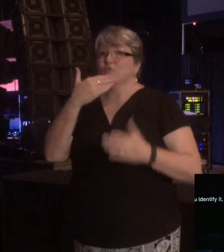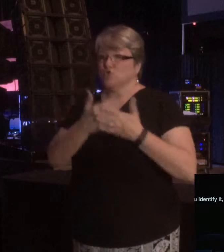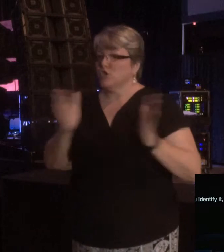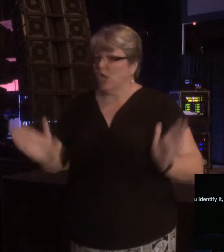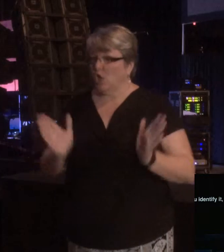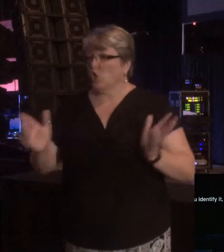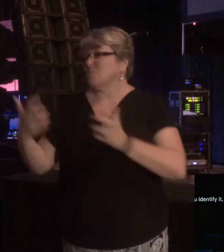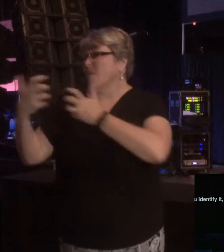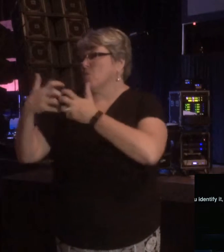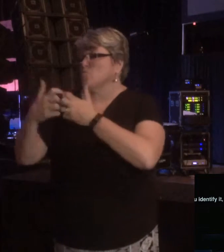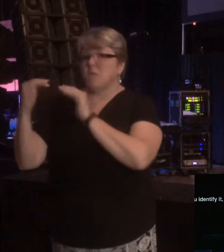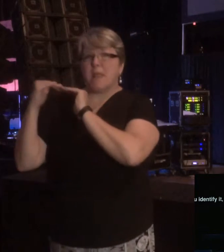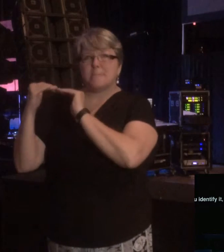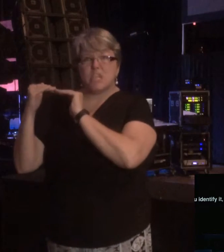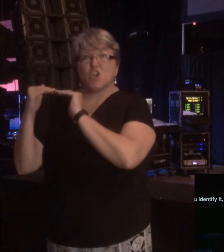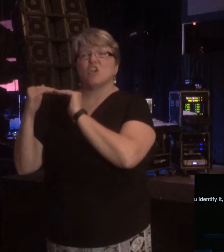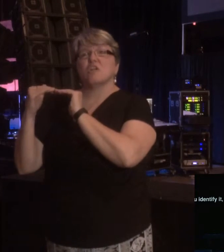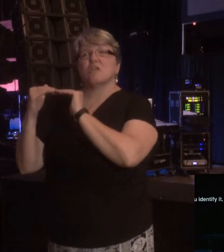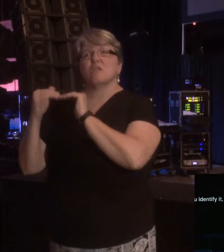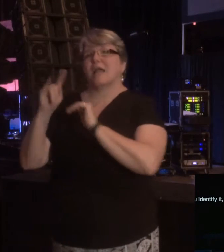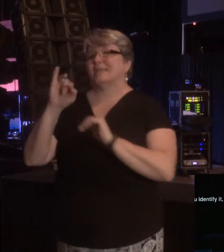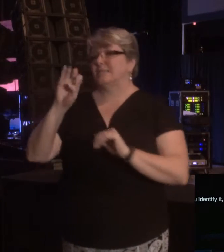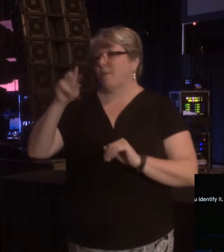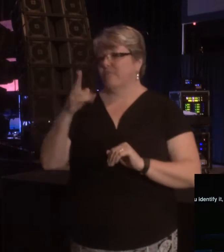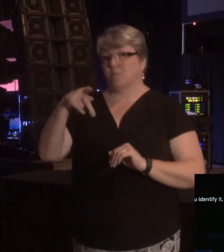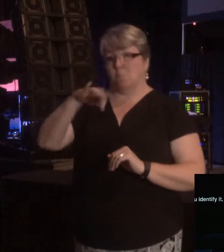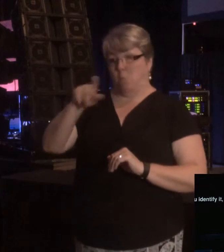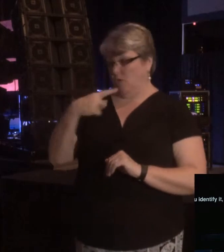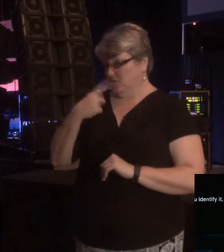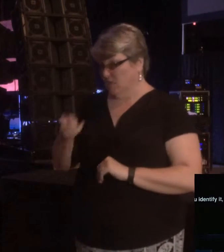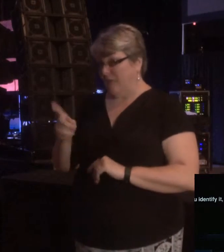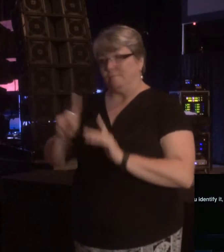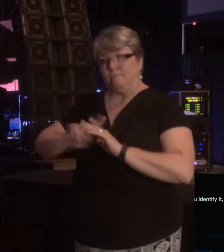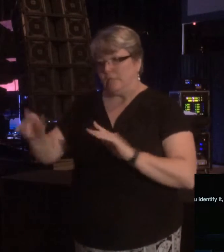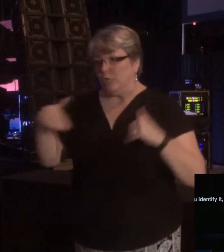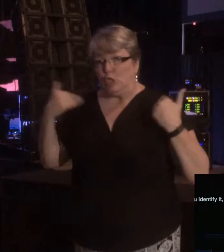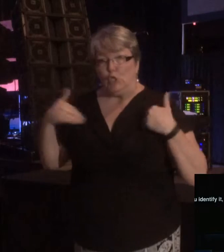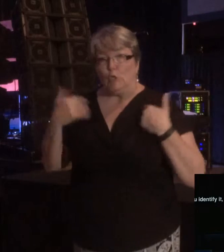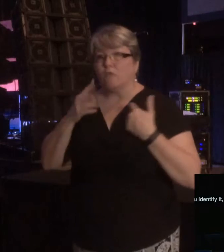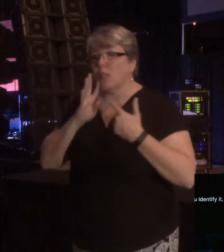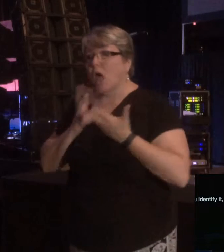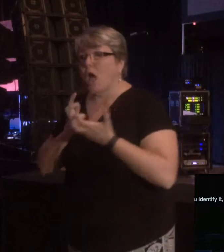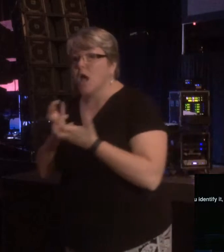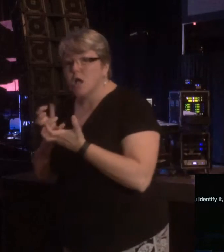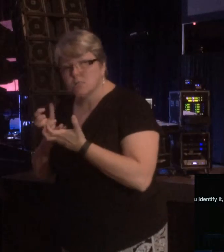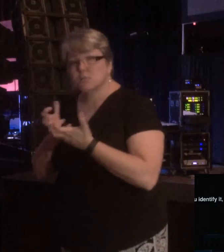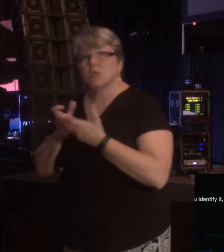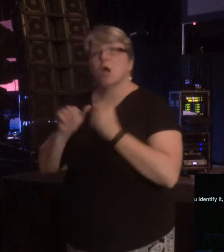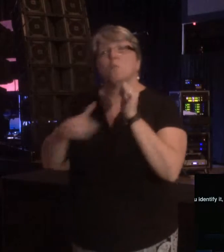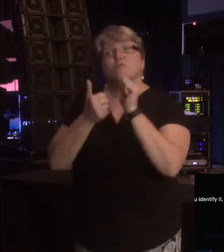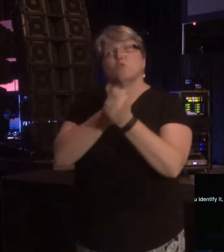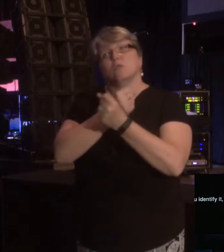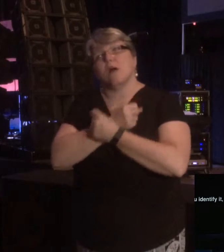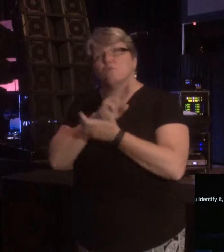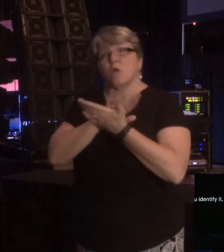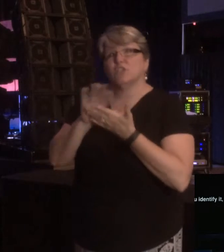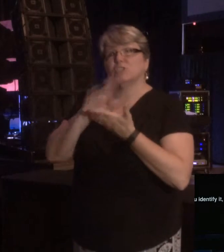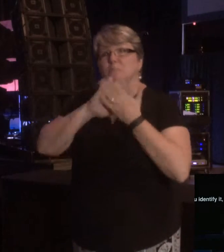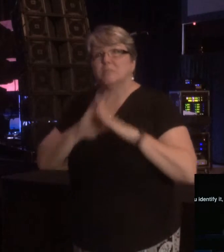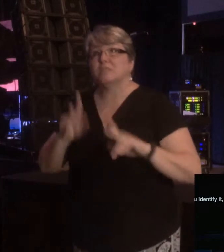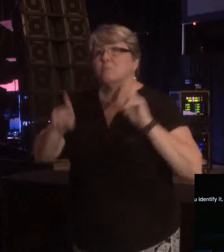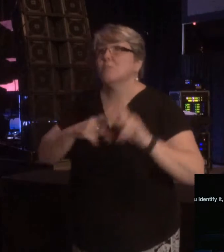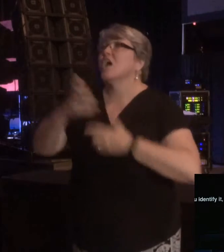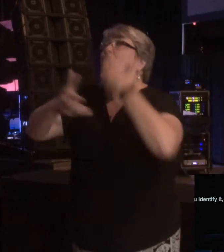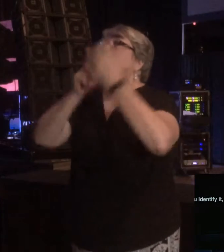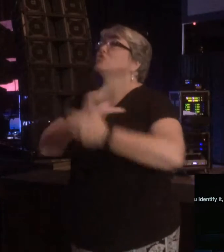little weirdo, and I just need to tell that guy no, and not beat myself up like, what's wrong with me? Why am I? I go, no, there's a part of me that's attracted to you, and he's